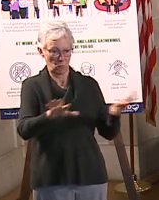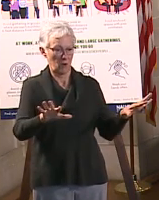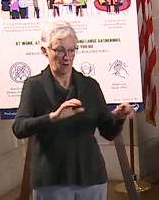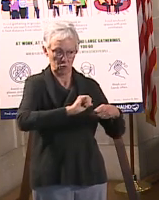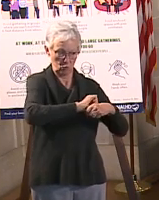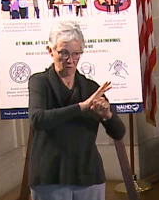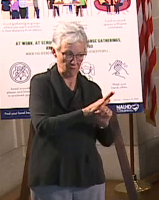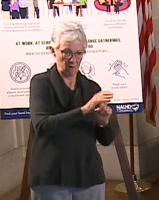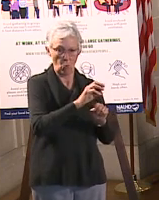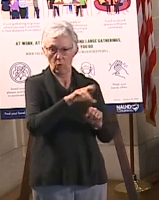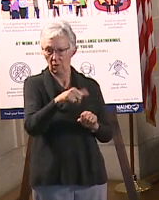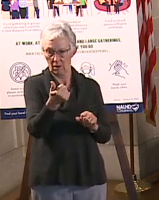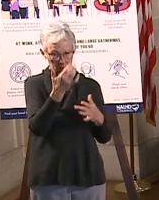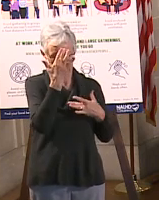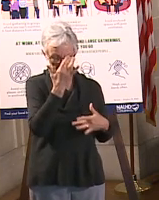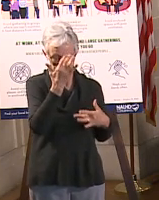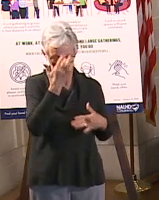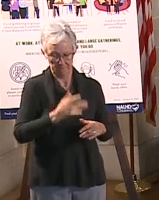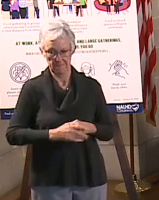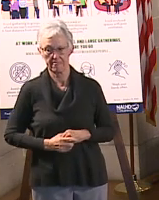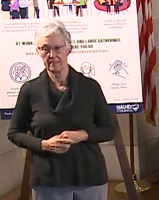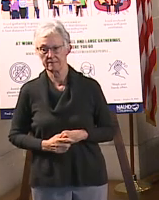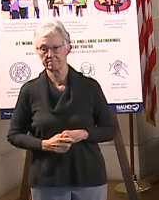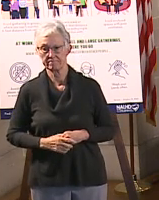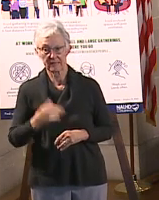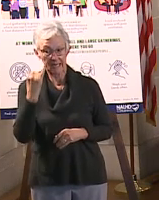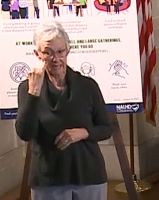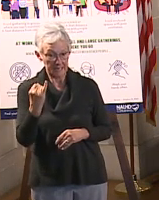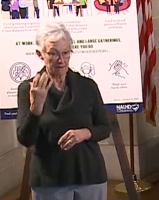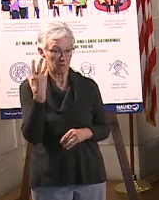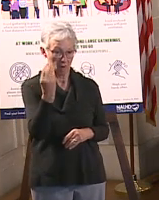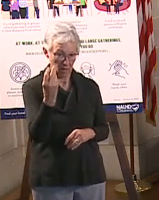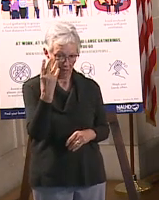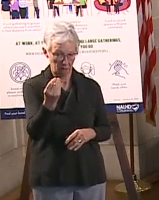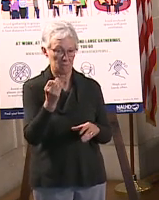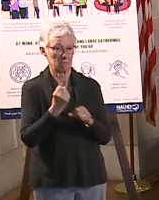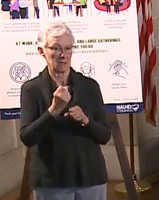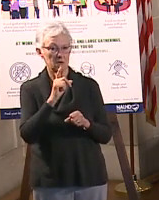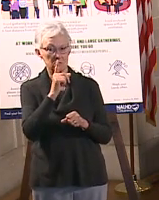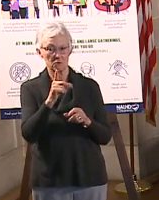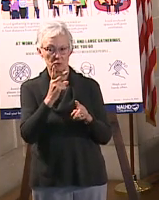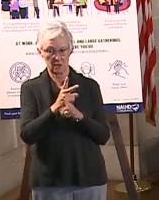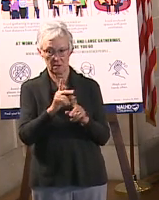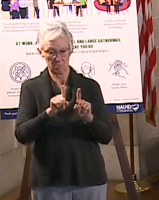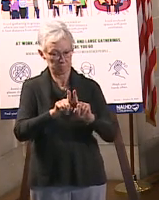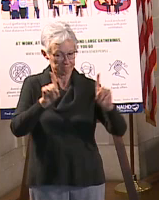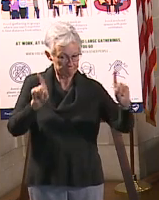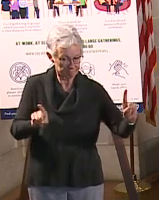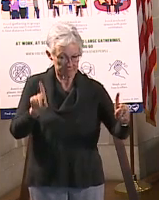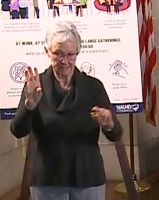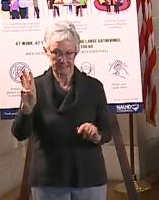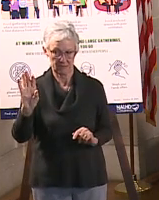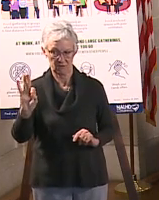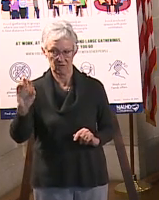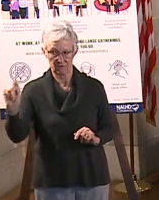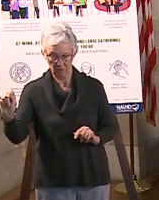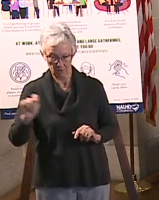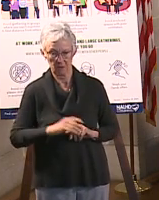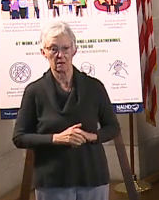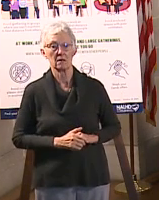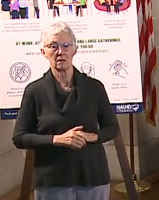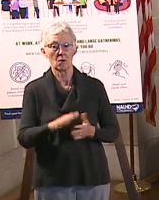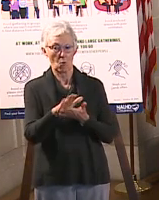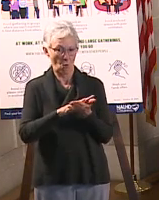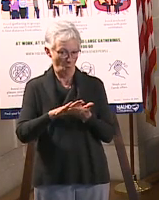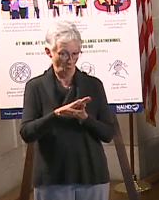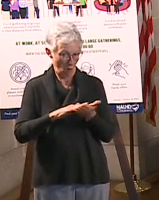so please make sure you're staying home. Keep that 6 foot of distance between you and other people when you're out in public. Wear a mask when you go to the store. Wash your hands